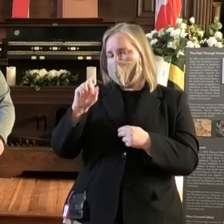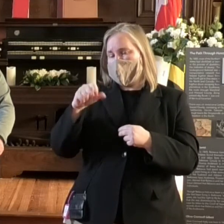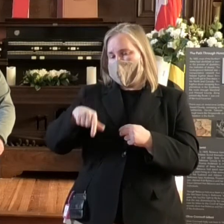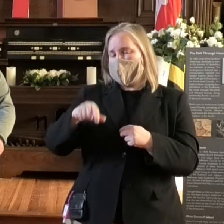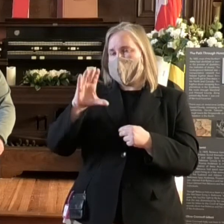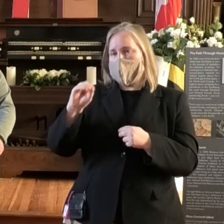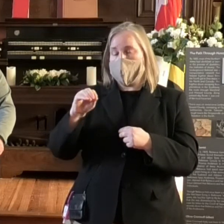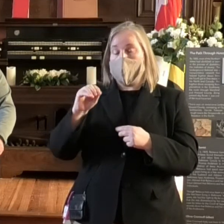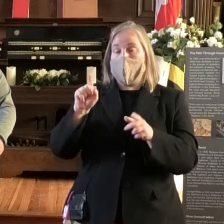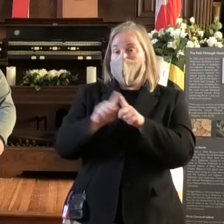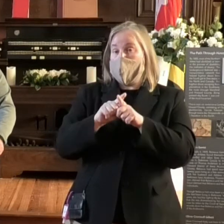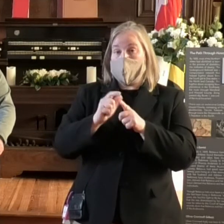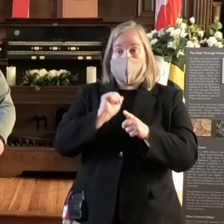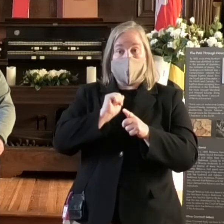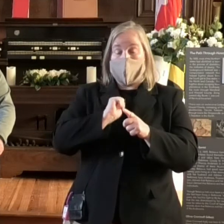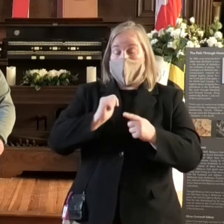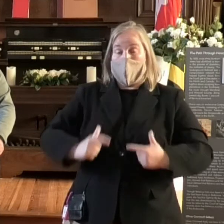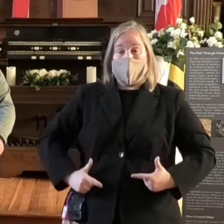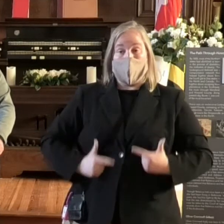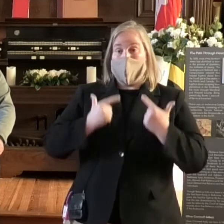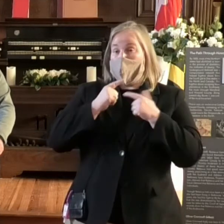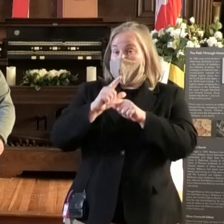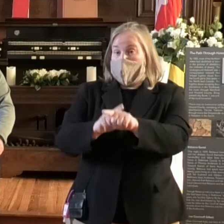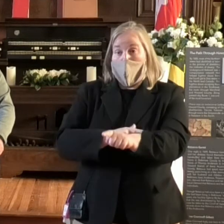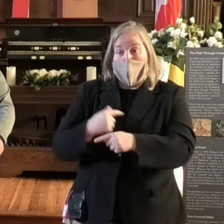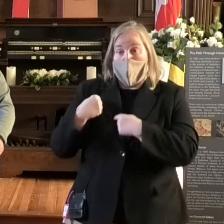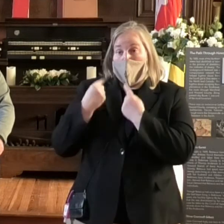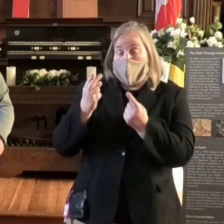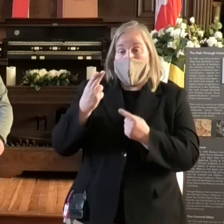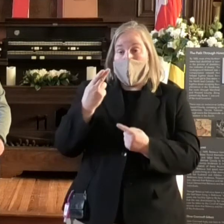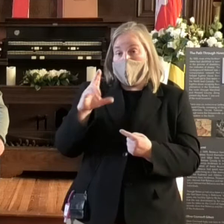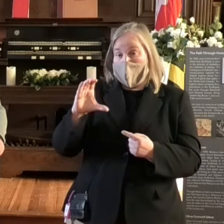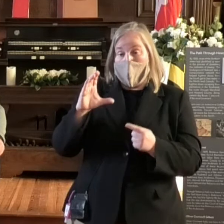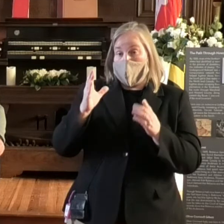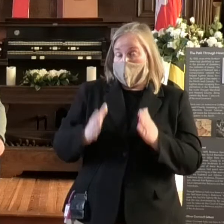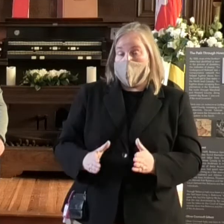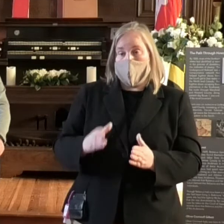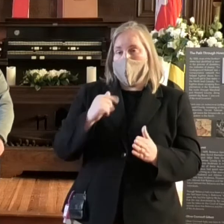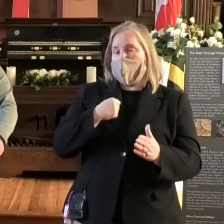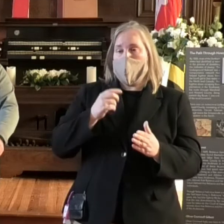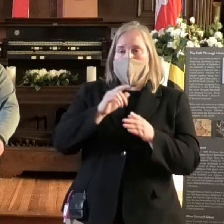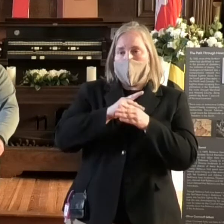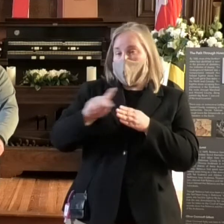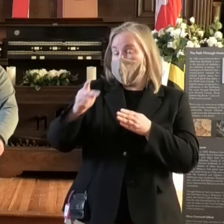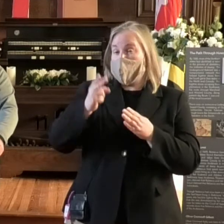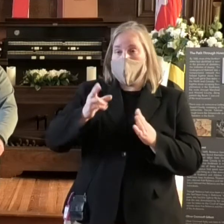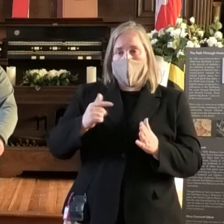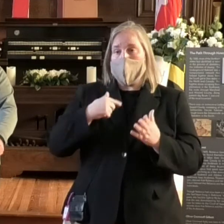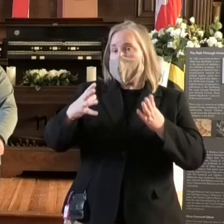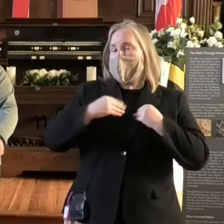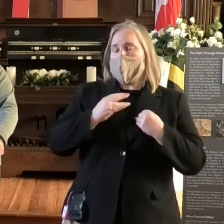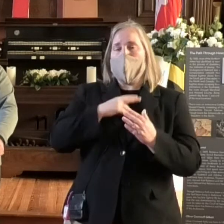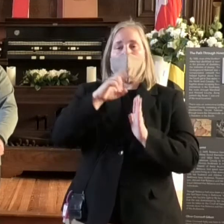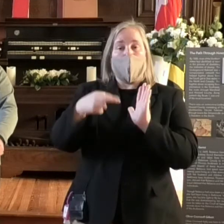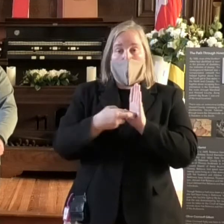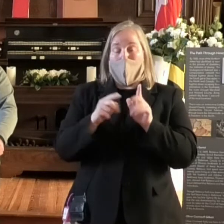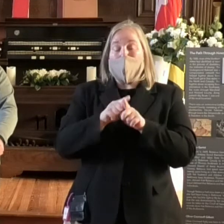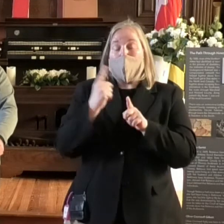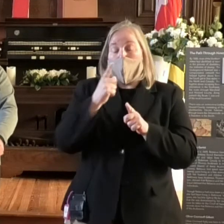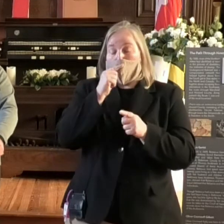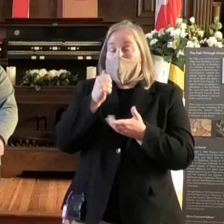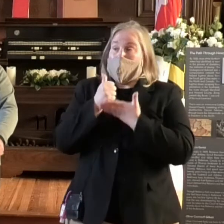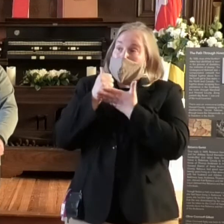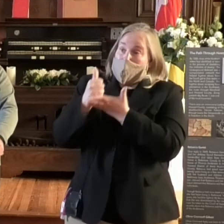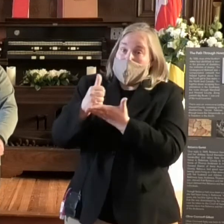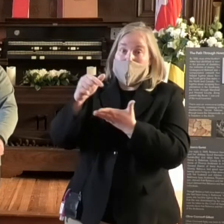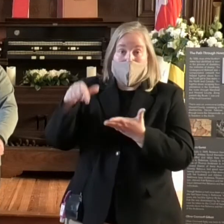a lifelong Howard Countyan and a professional historian, I accept my role as someone who can assist this administration as